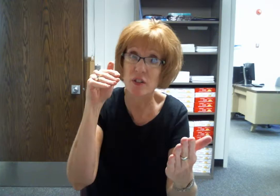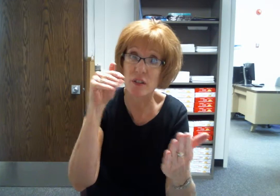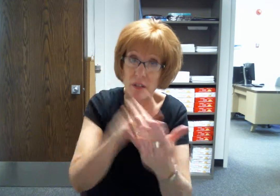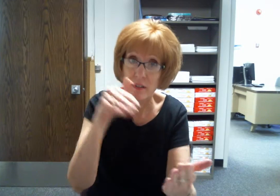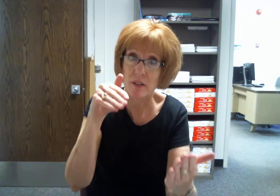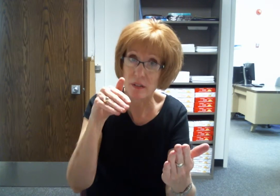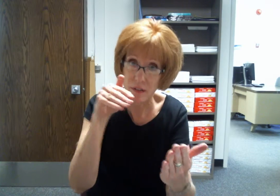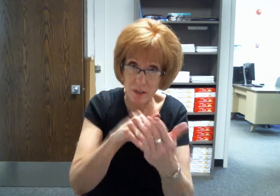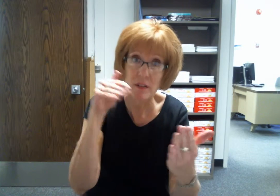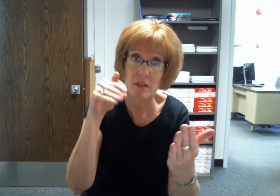discrimination.